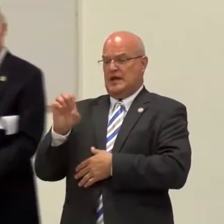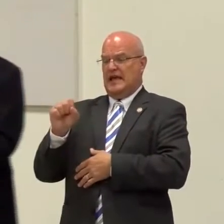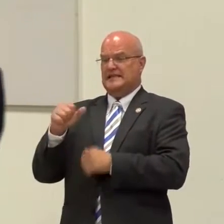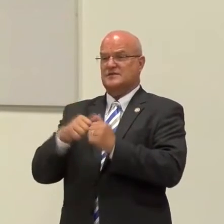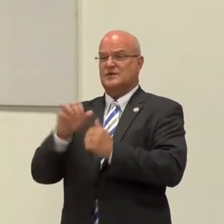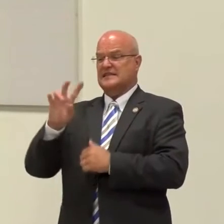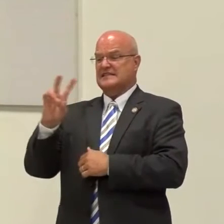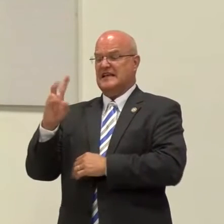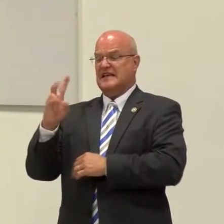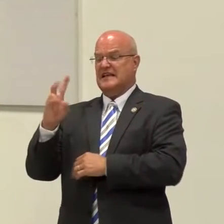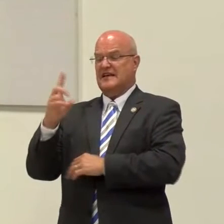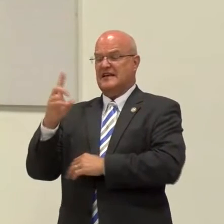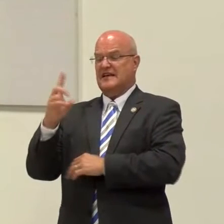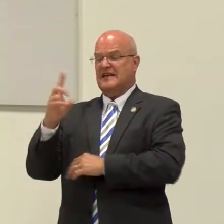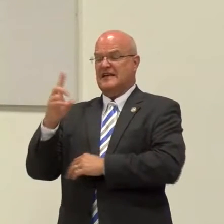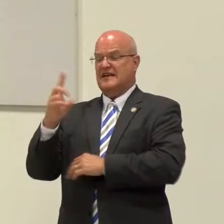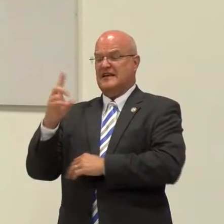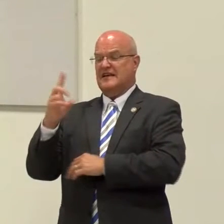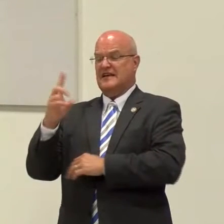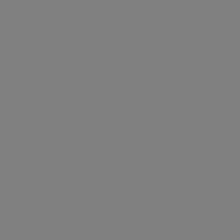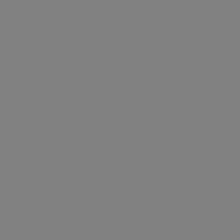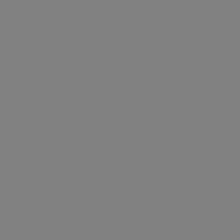7-day rolling averages,